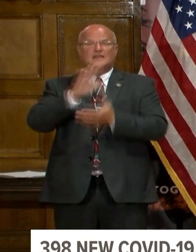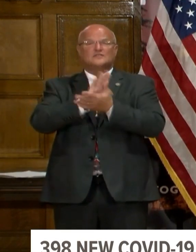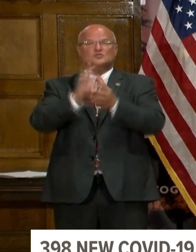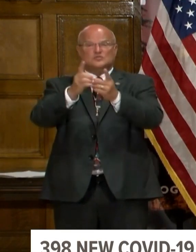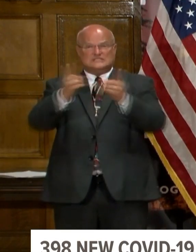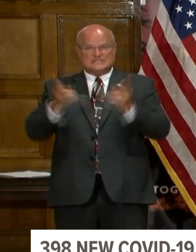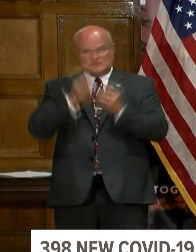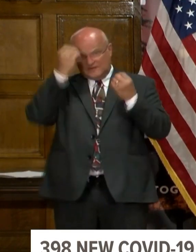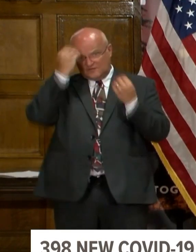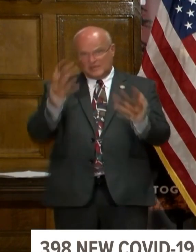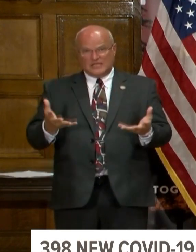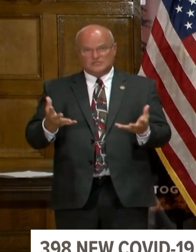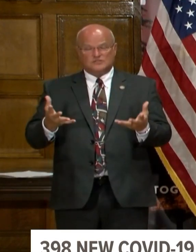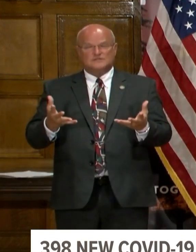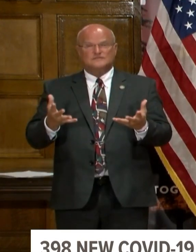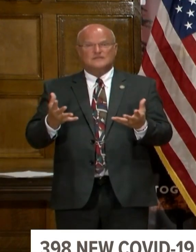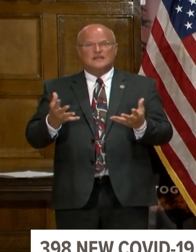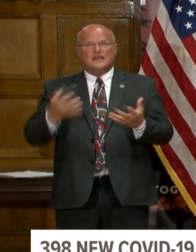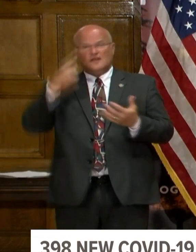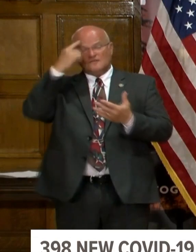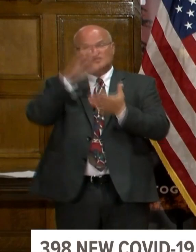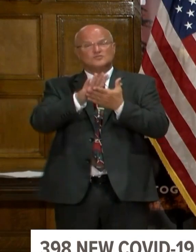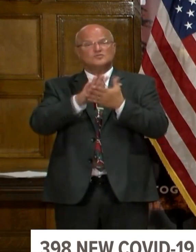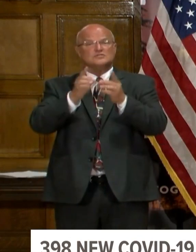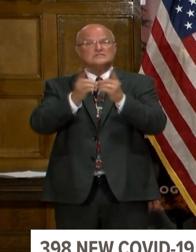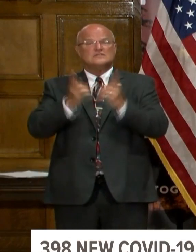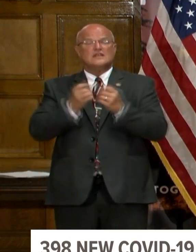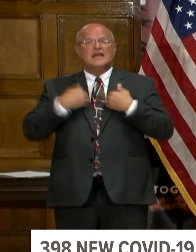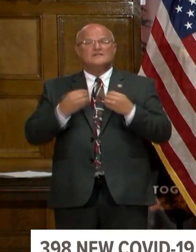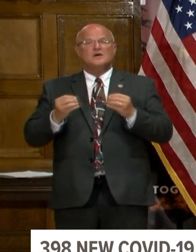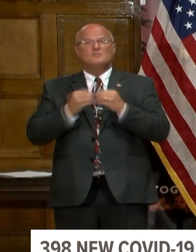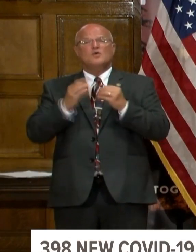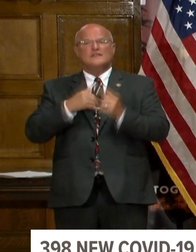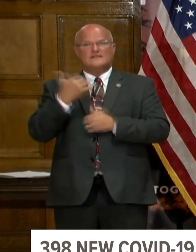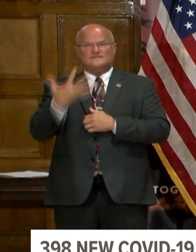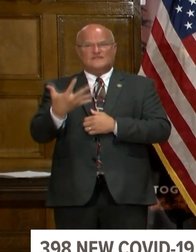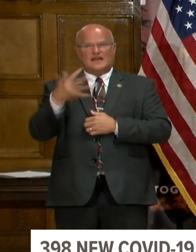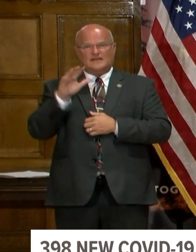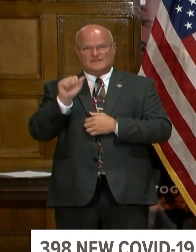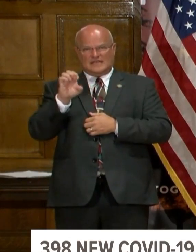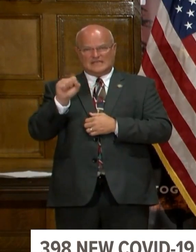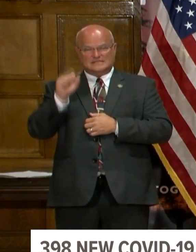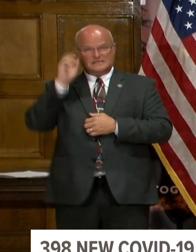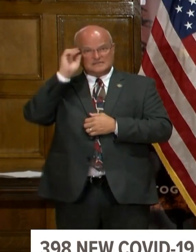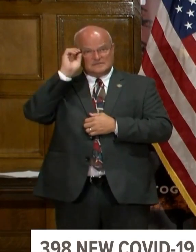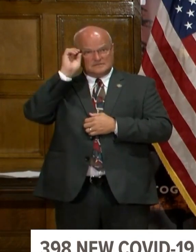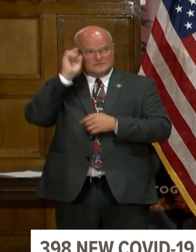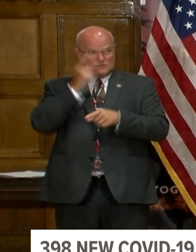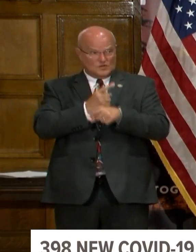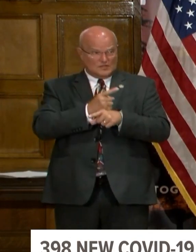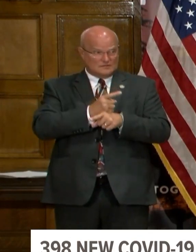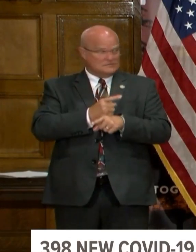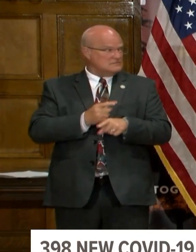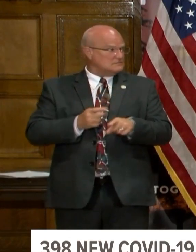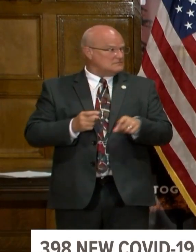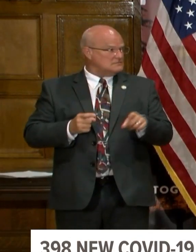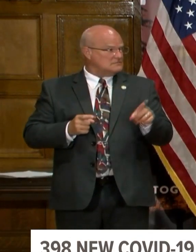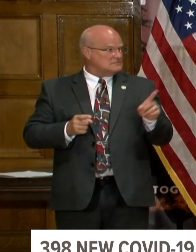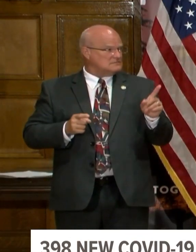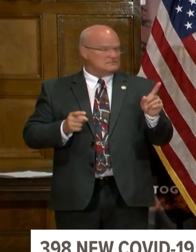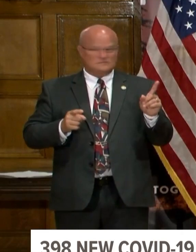school district information, and it's for school districts that have more than 5 cases. Am I correct? Nope.